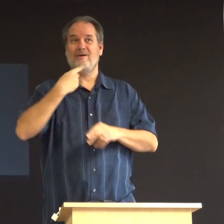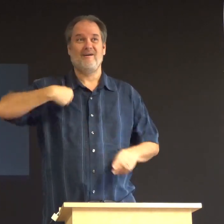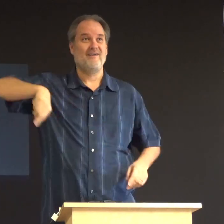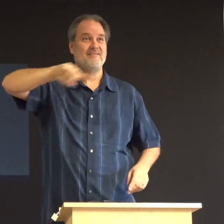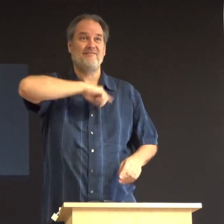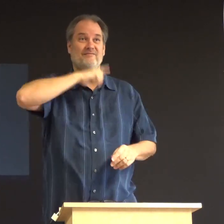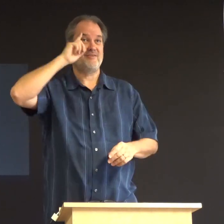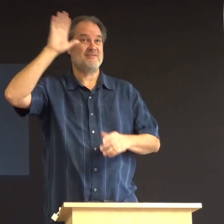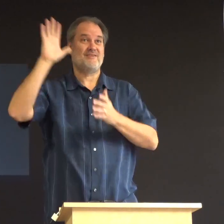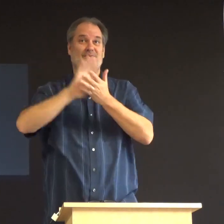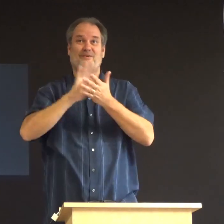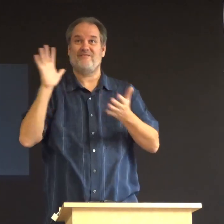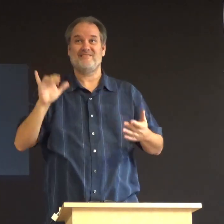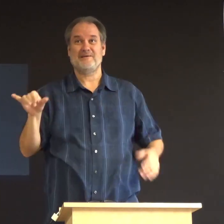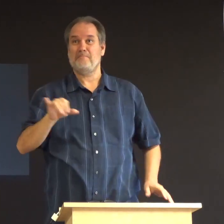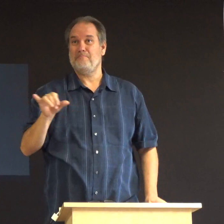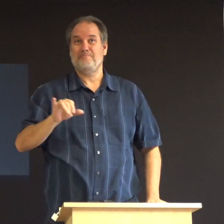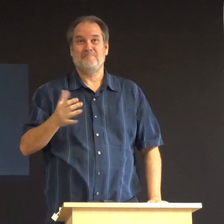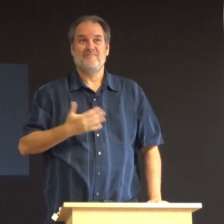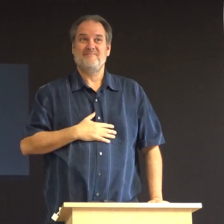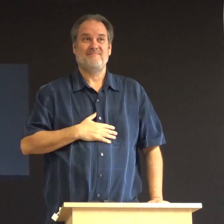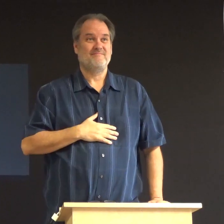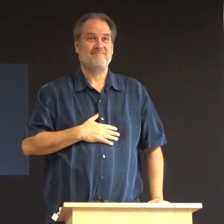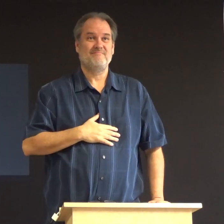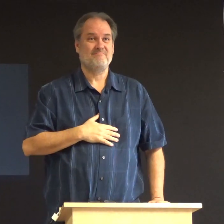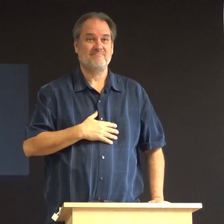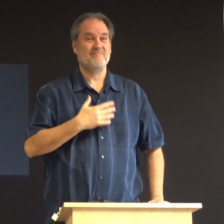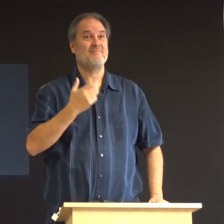The same God who uses us for His glory.